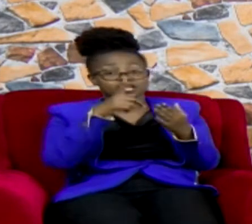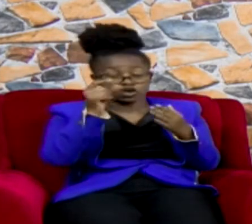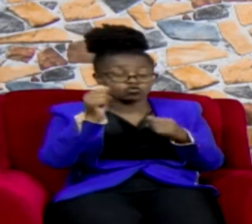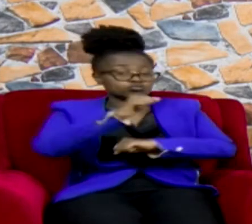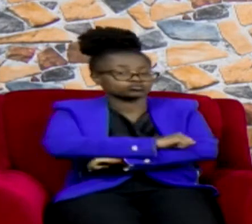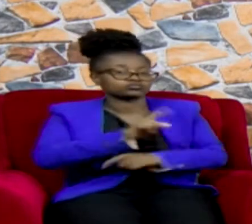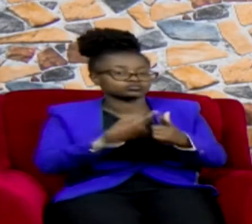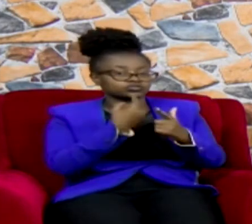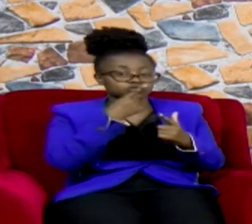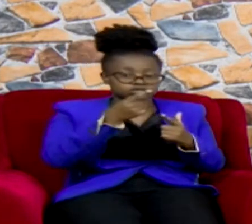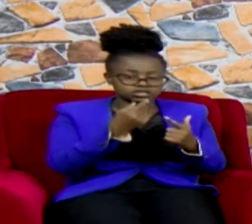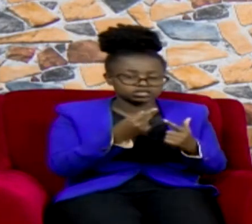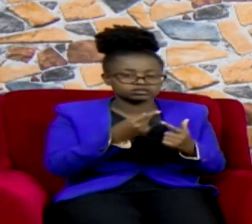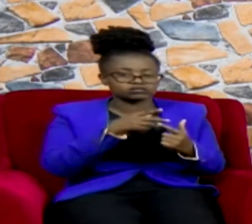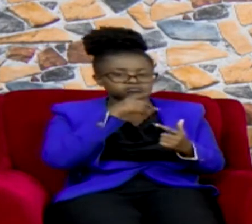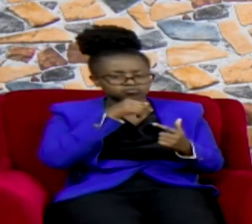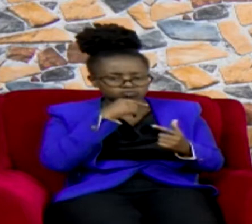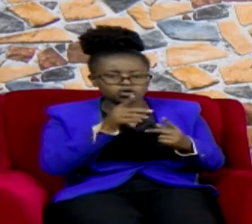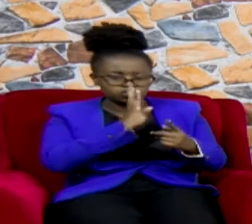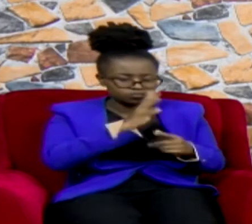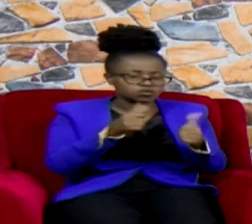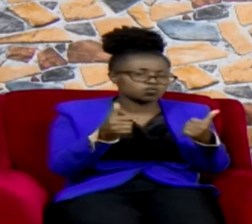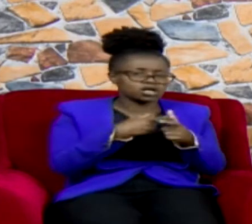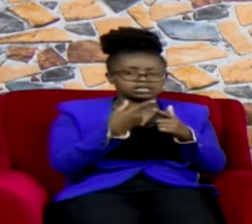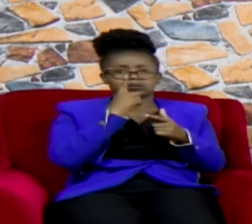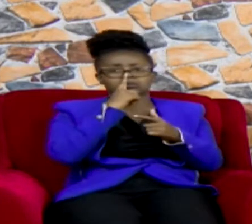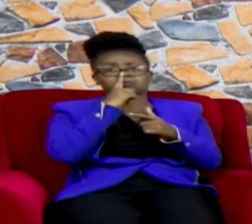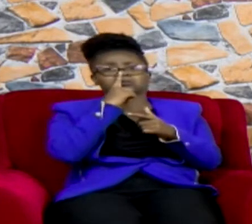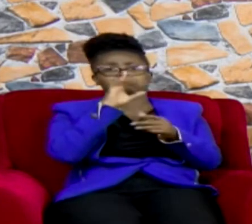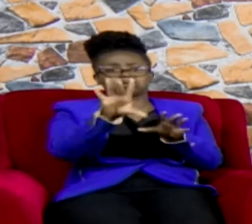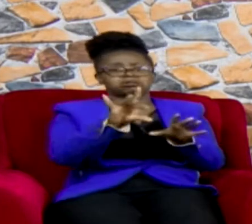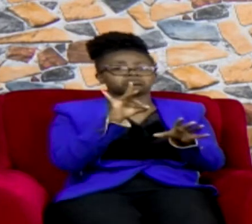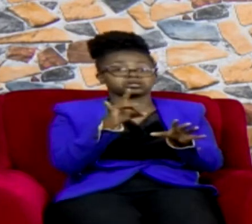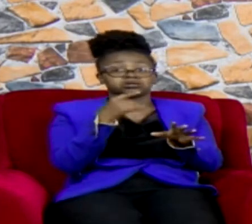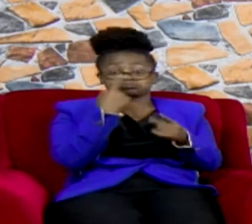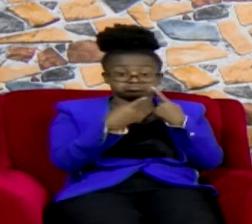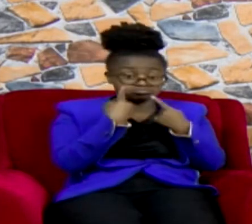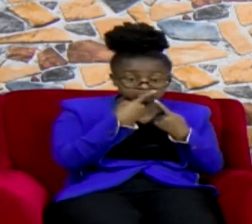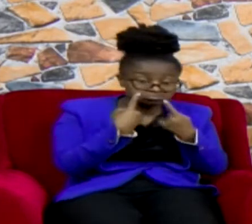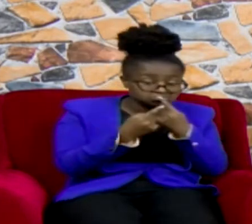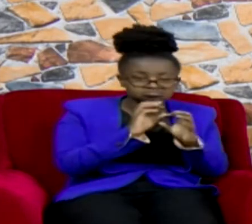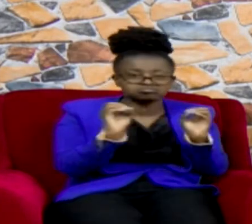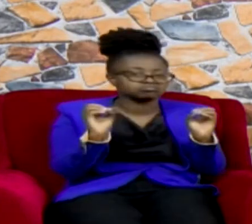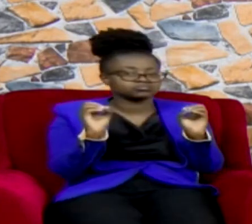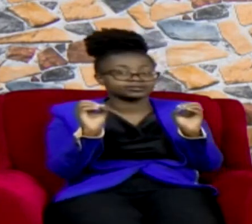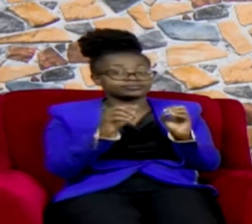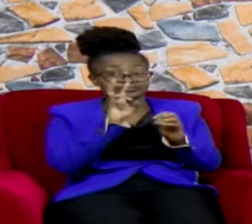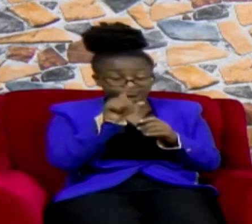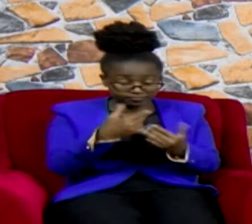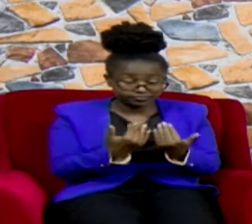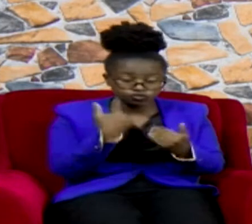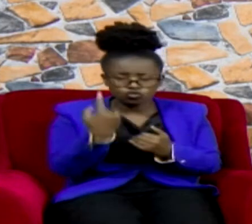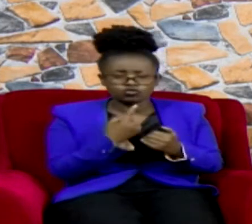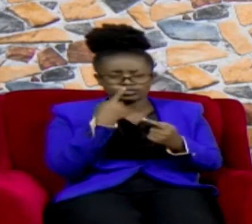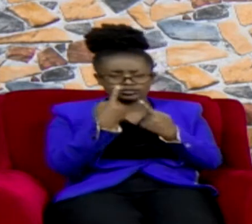school and I'm told this boy talks okay. When they come home, they choose they're not going to talk to anyone. Or we have seen that this child only talk to